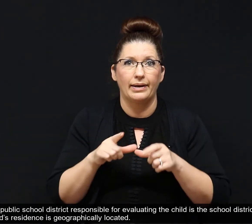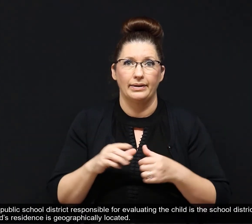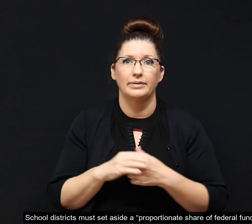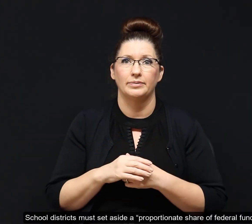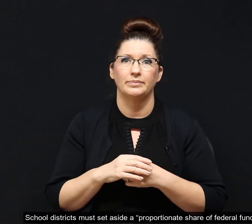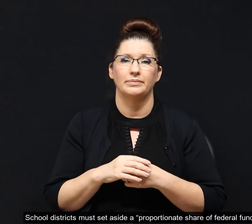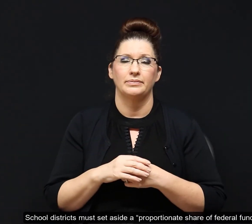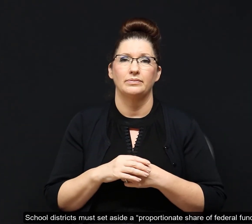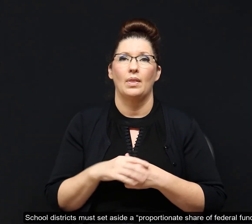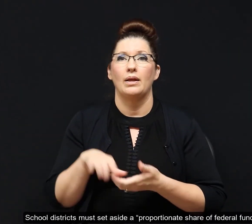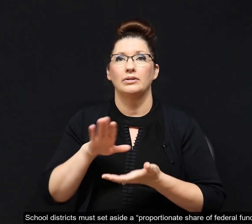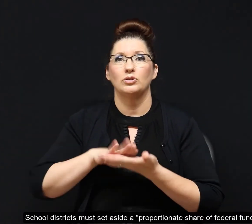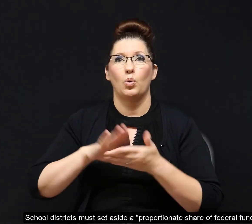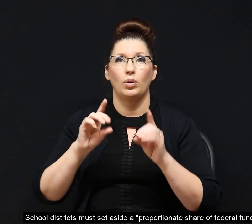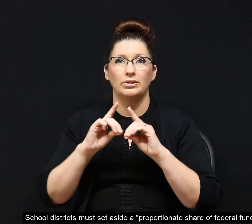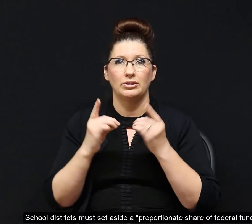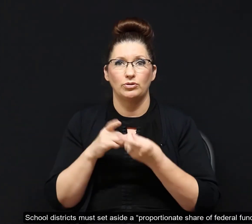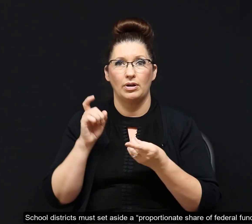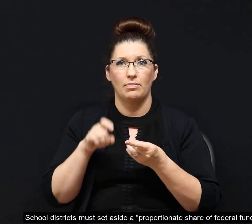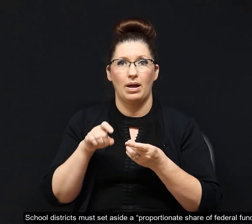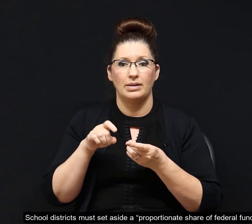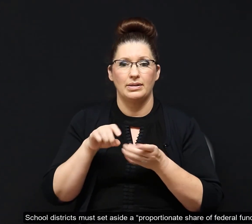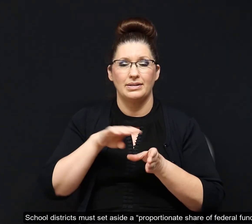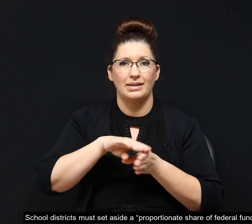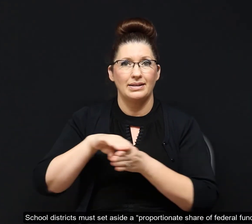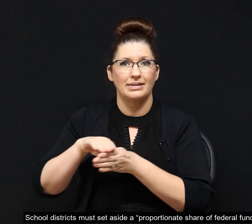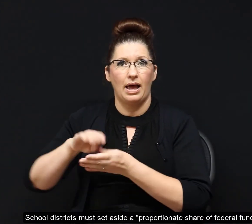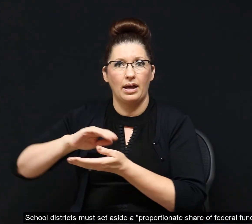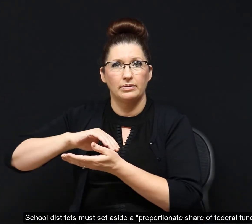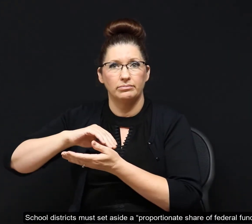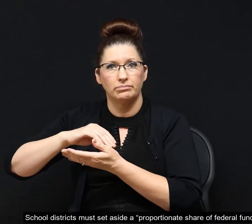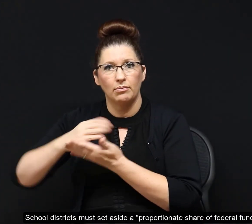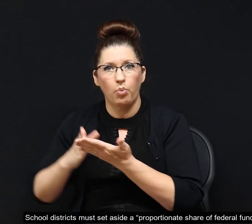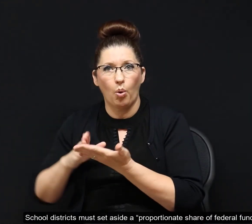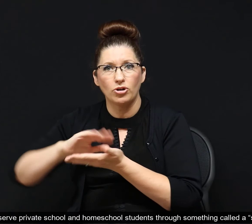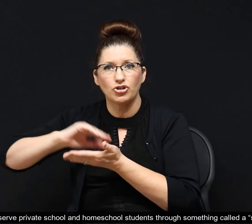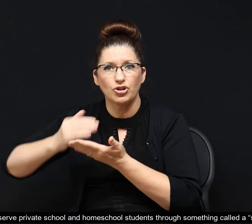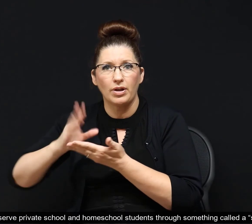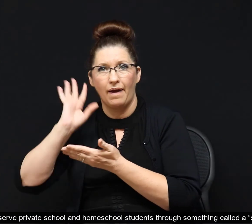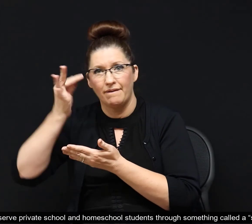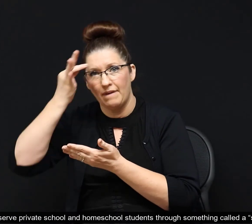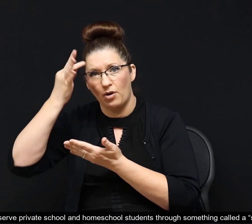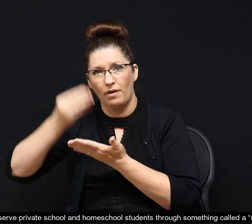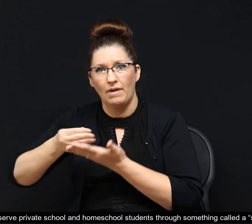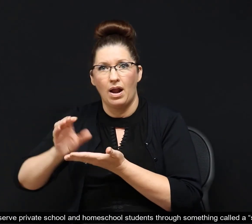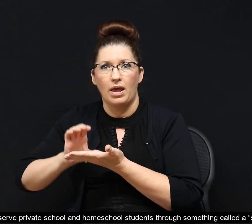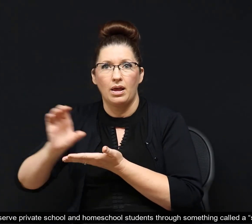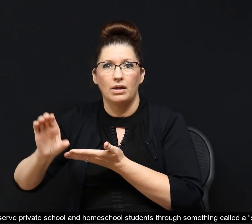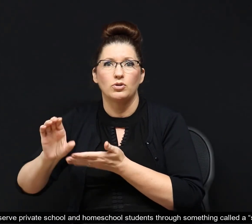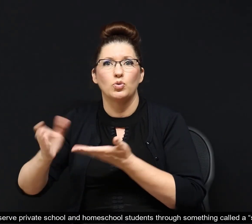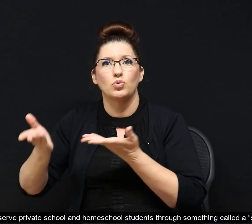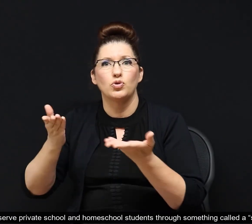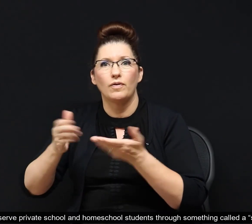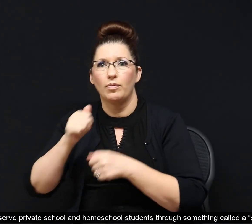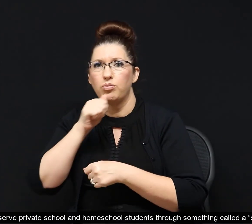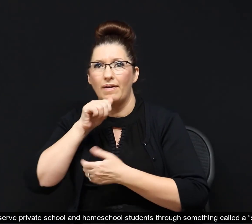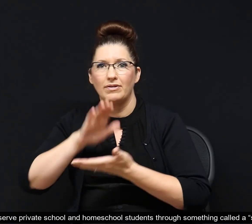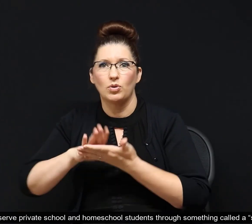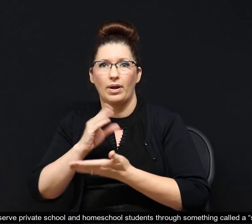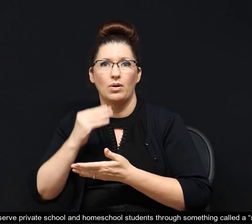School districts must set aside a proportionate share of federal funds to serve private school and homeschool students through something called a